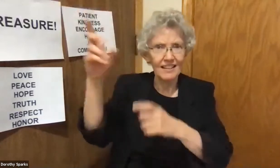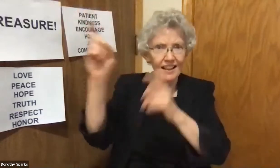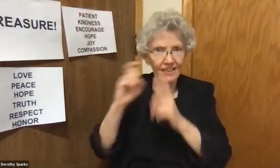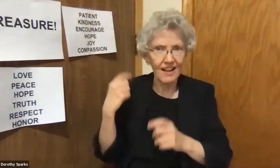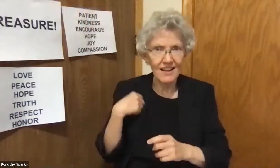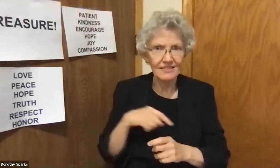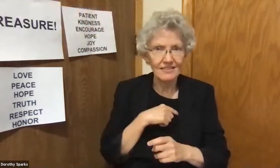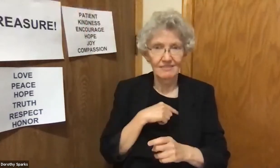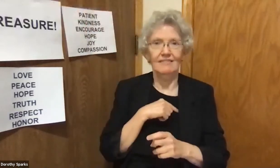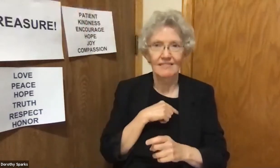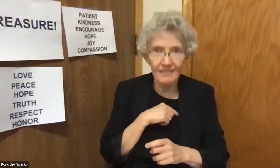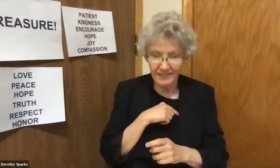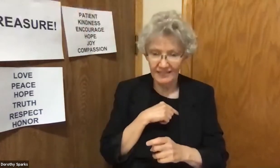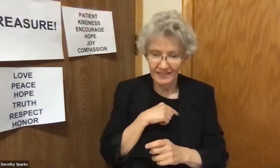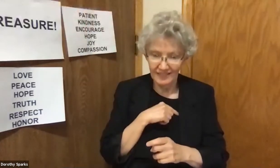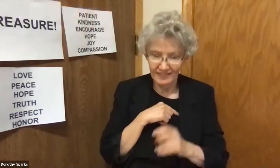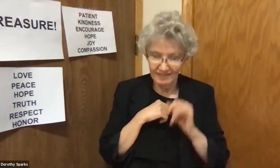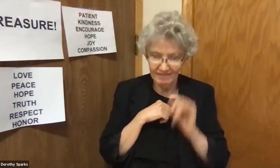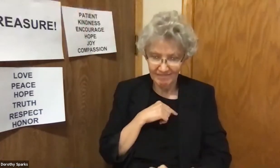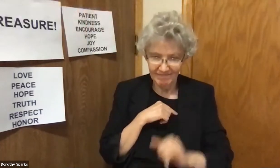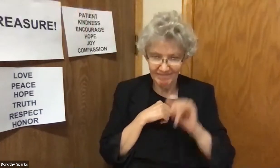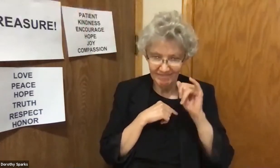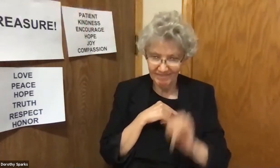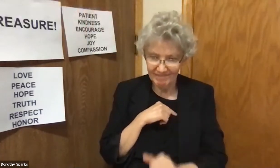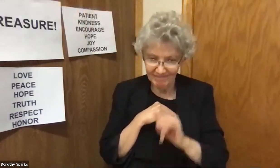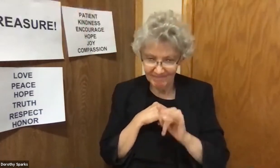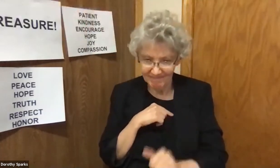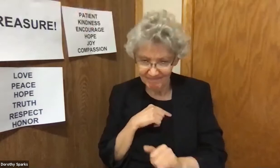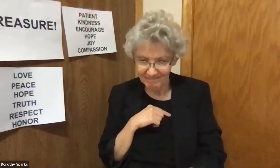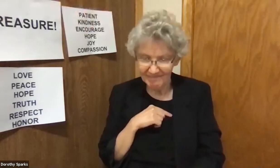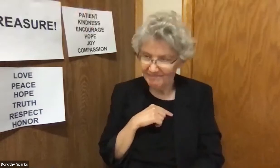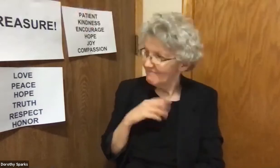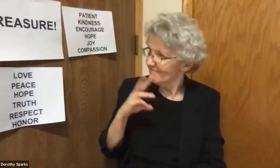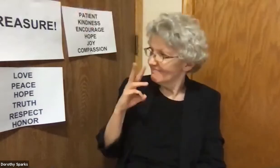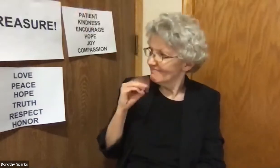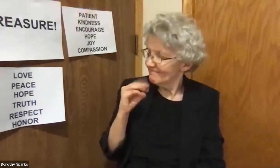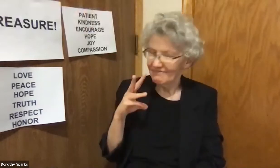treasures within us. These are all gifts from God.